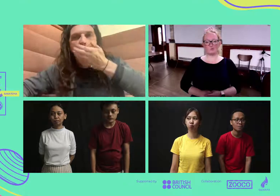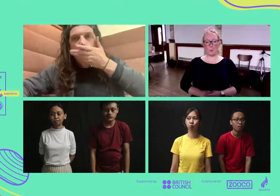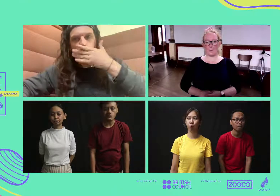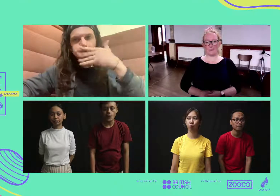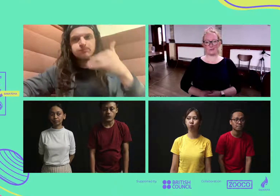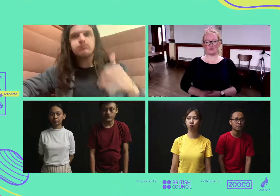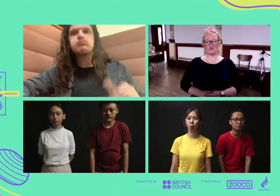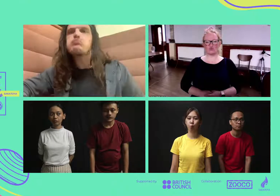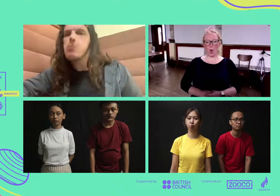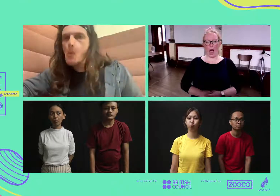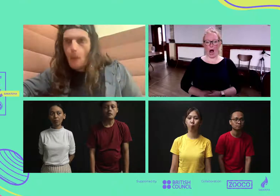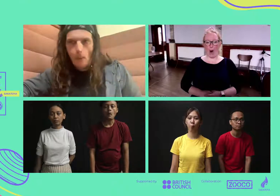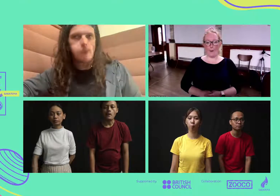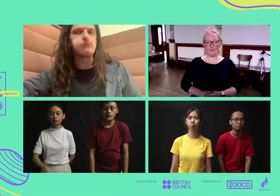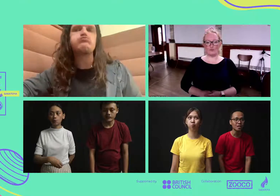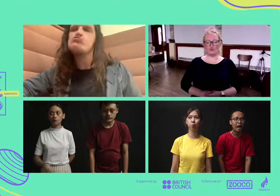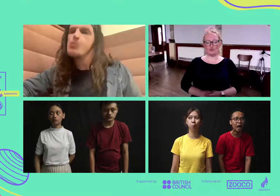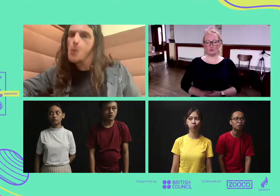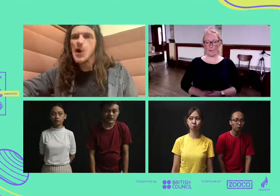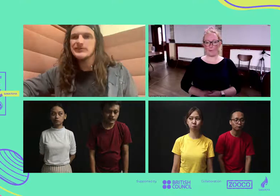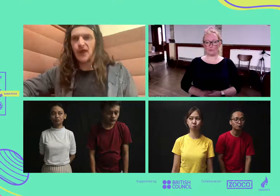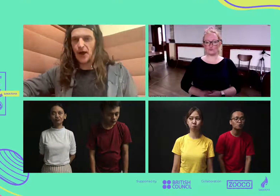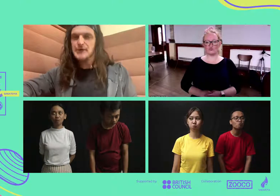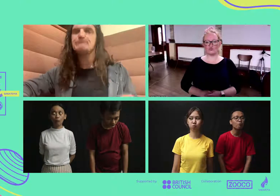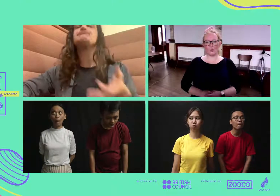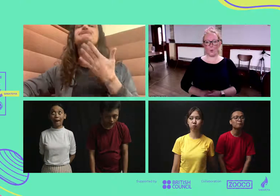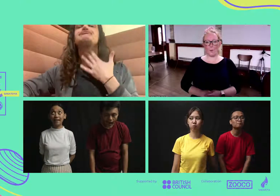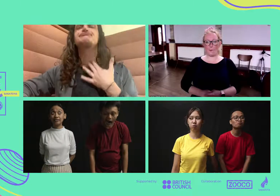eating dinner, something really big,